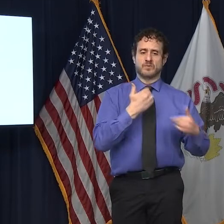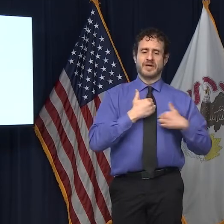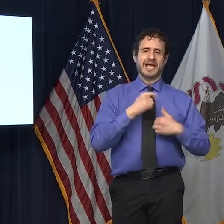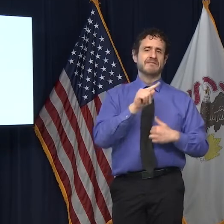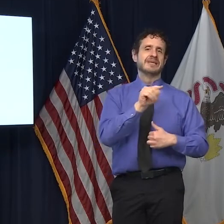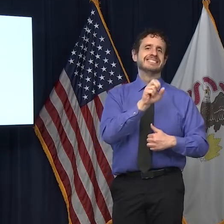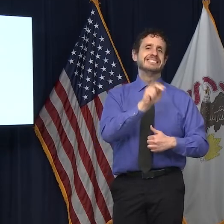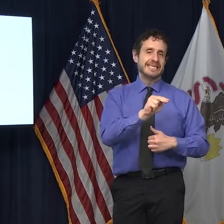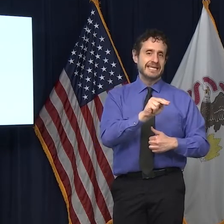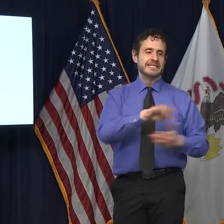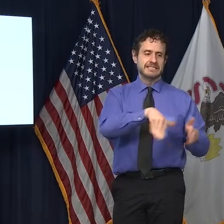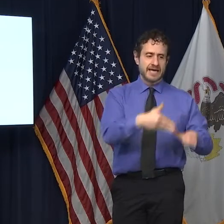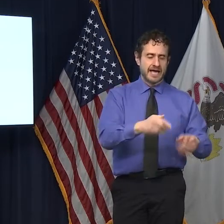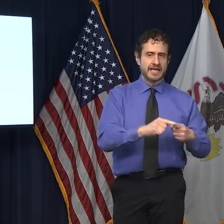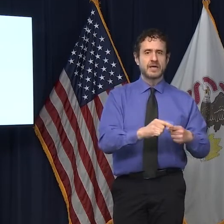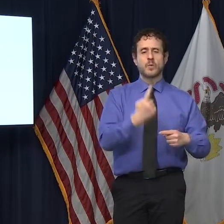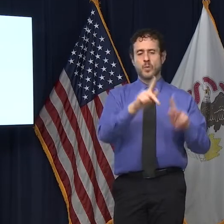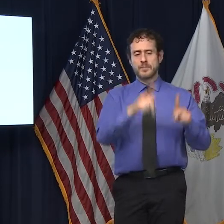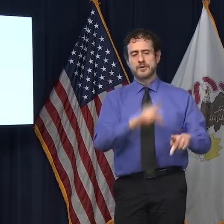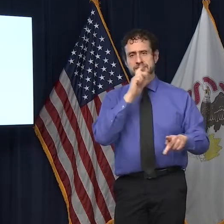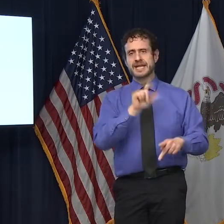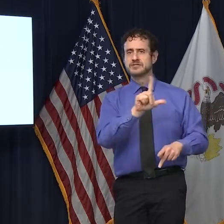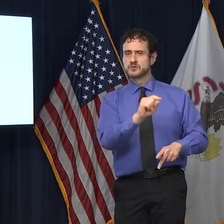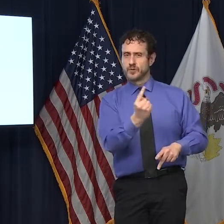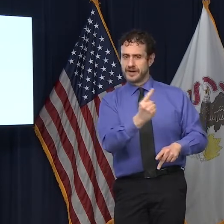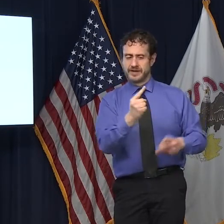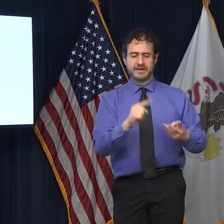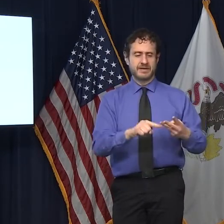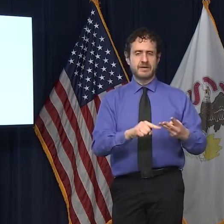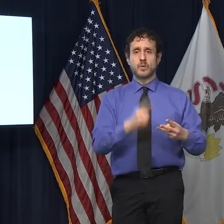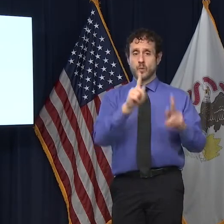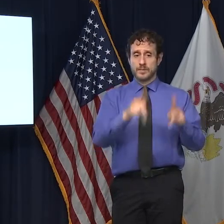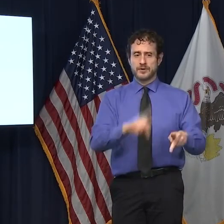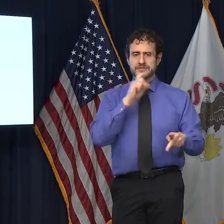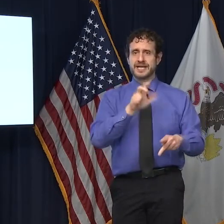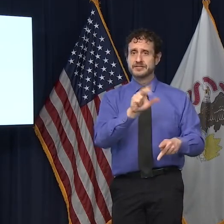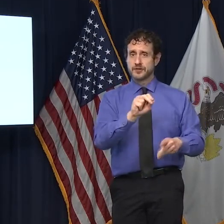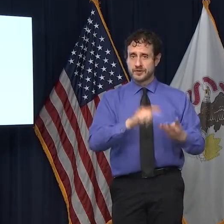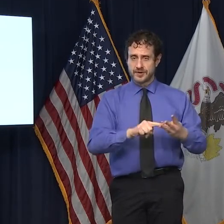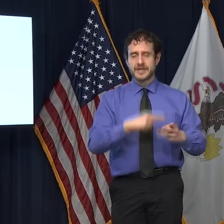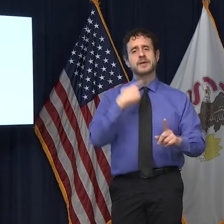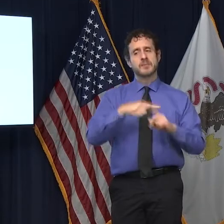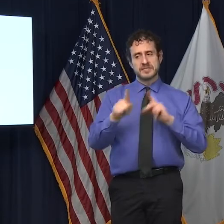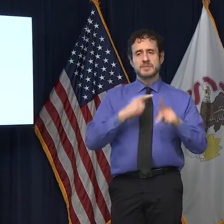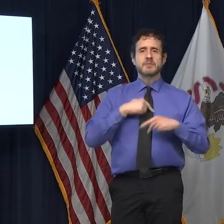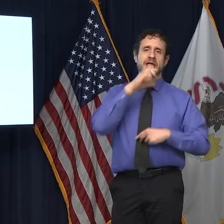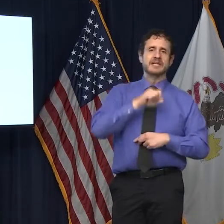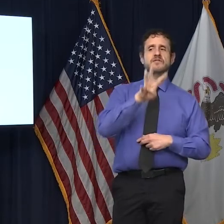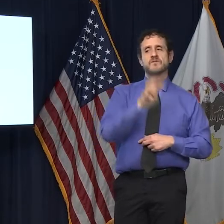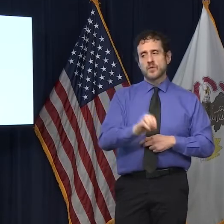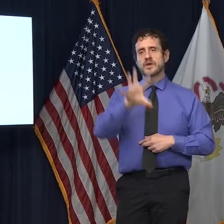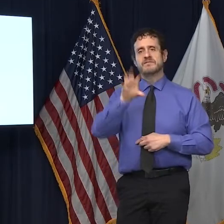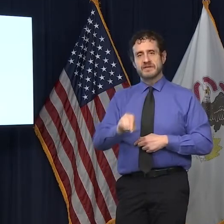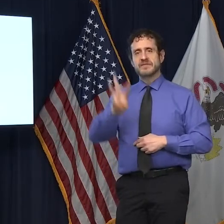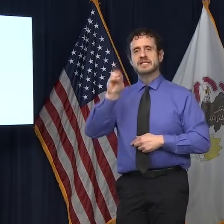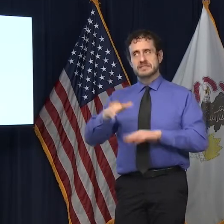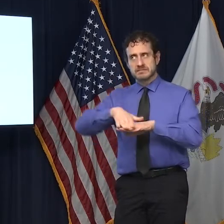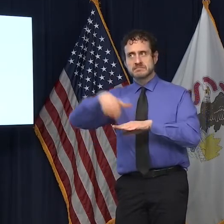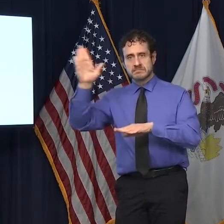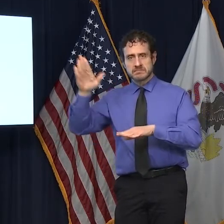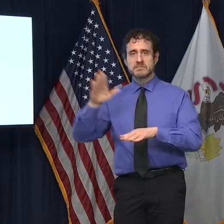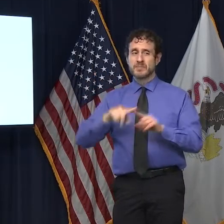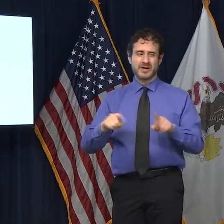an individual in their 20s, an individual in their 30s, as well as those in their 40s and 50s, as well as 60s and